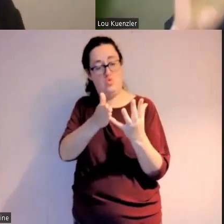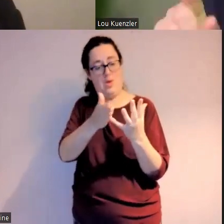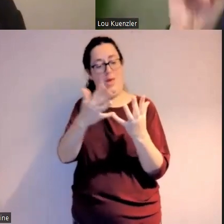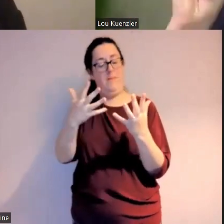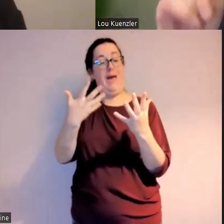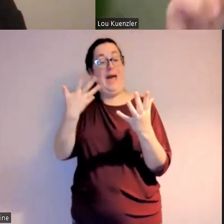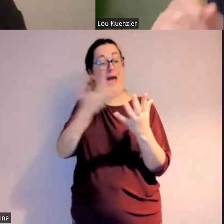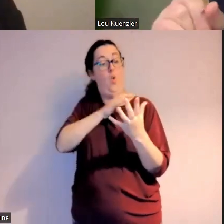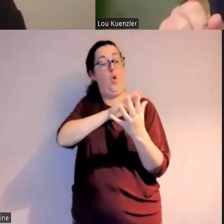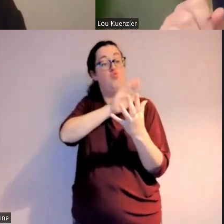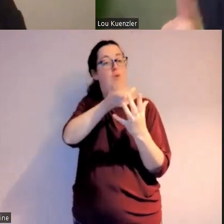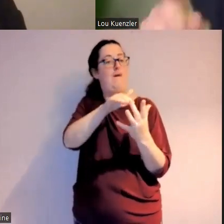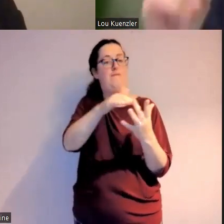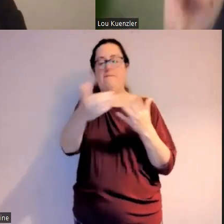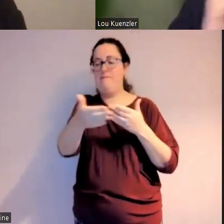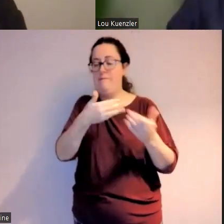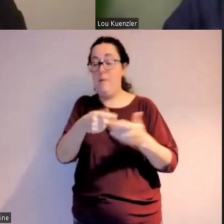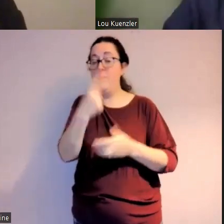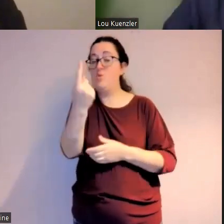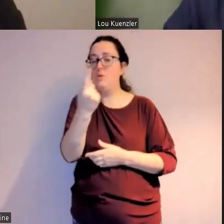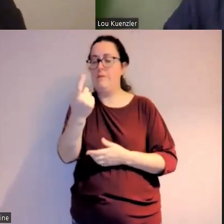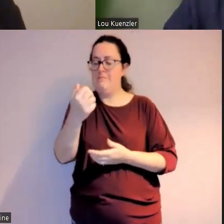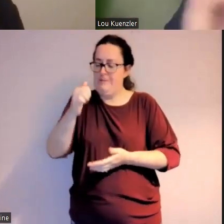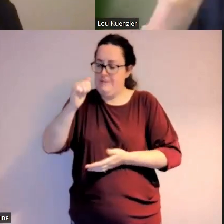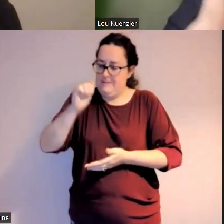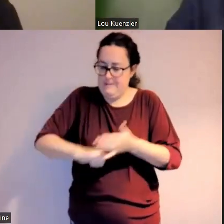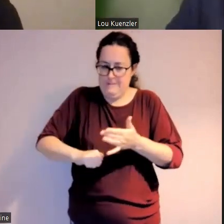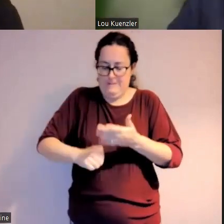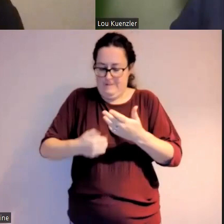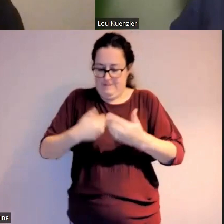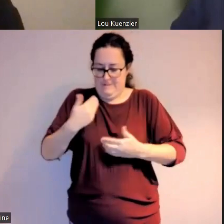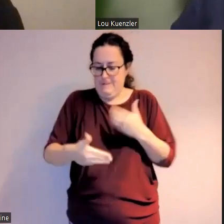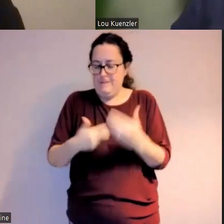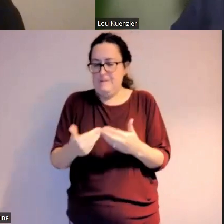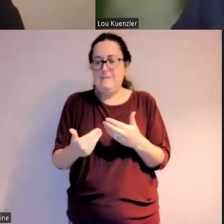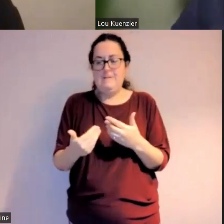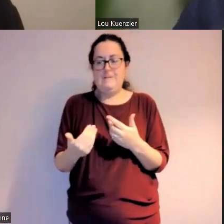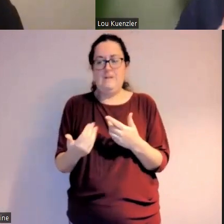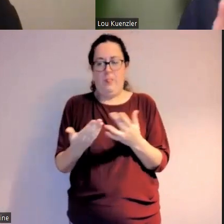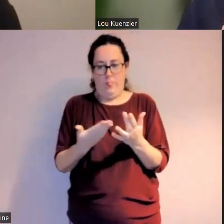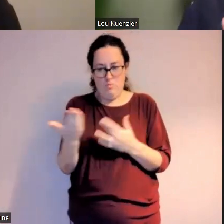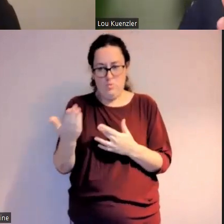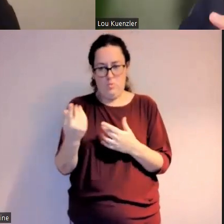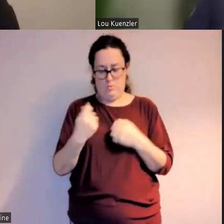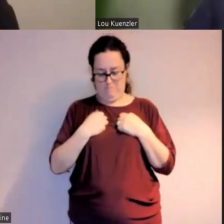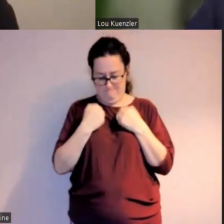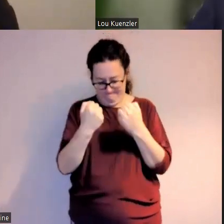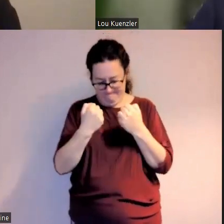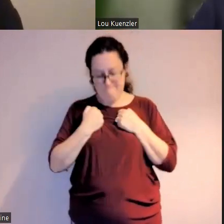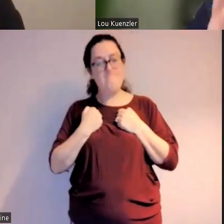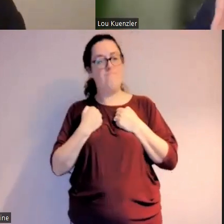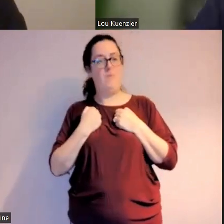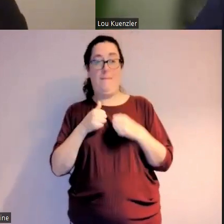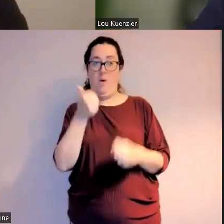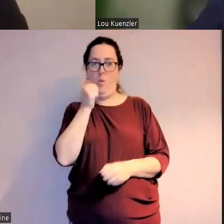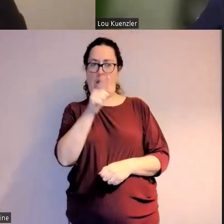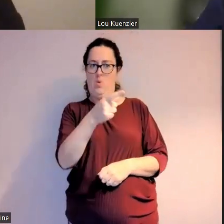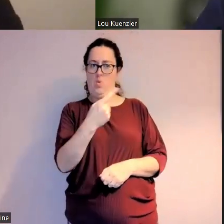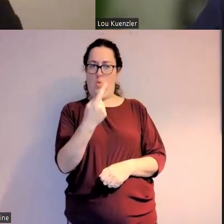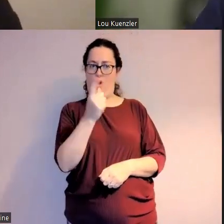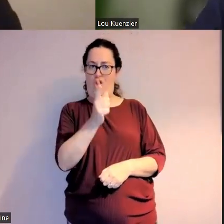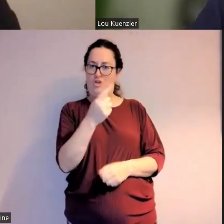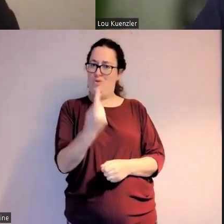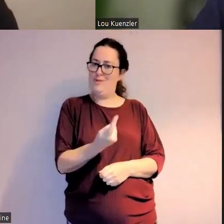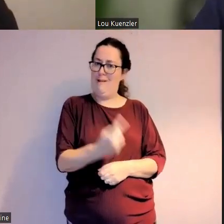as planning, if you're prepared to be rigorous and if you're prepared to give yourself a tough time as you go along, which I know you are, Varsha.